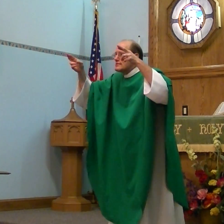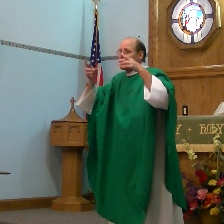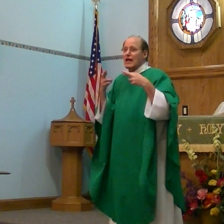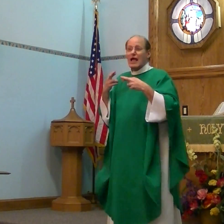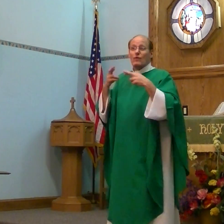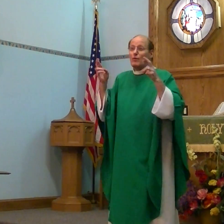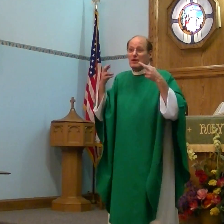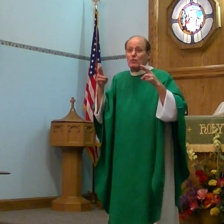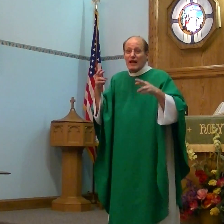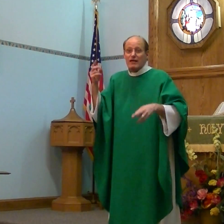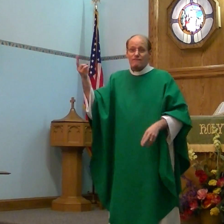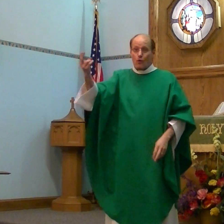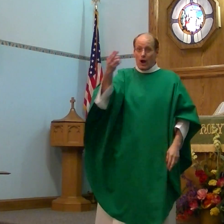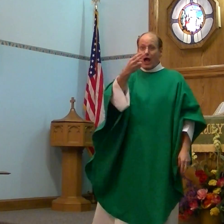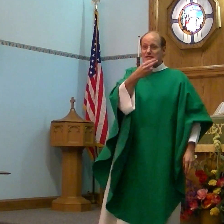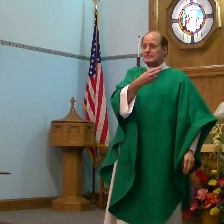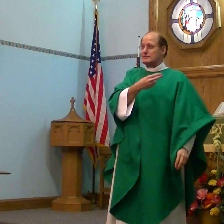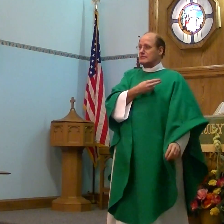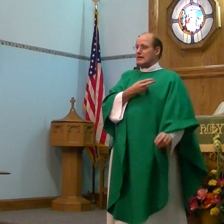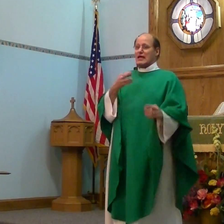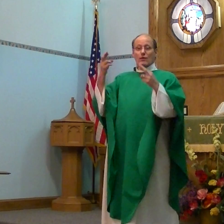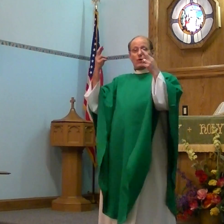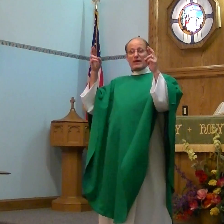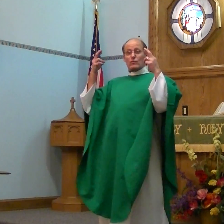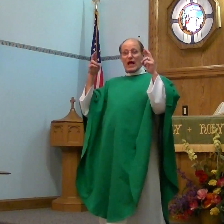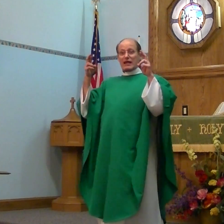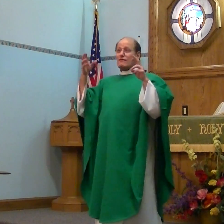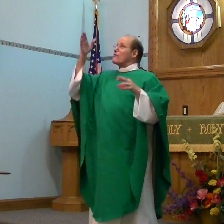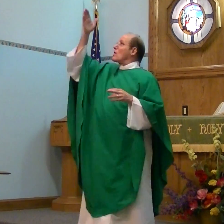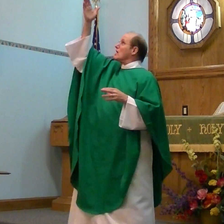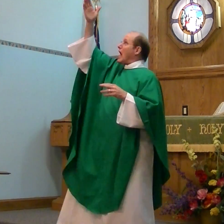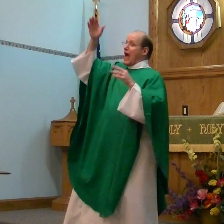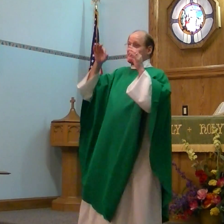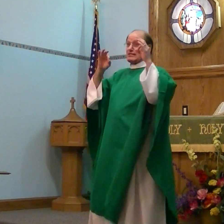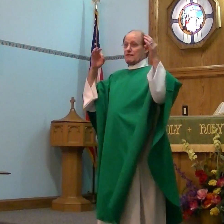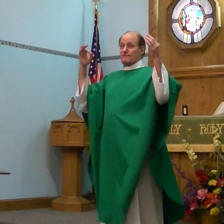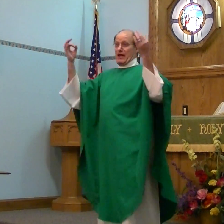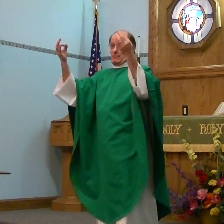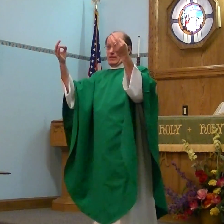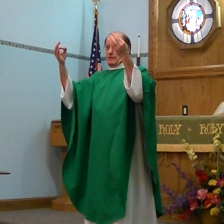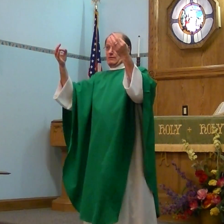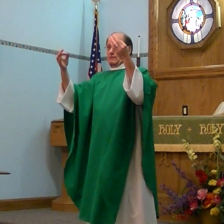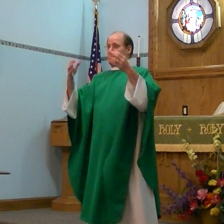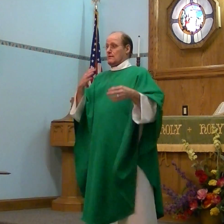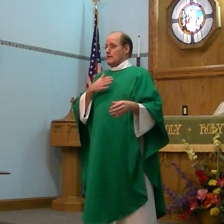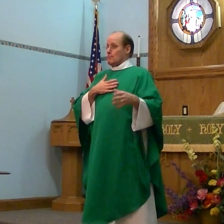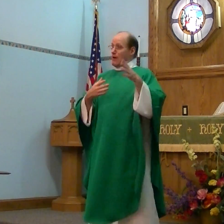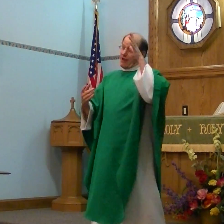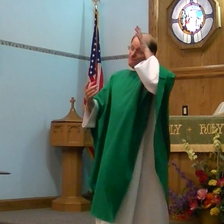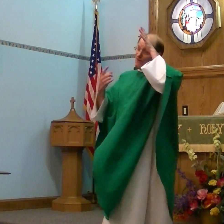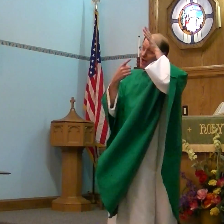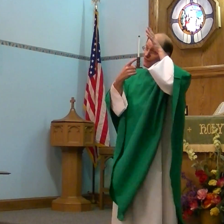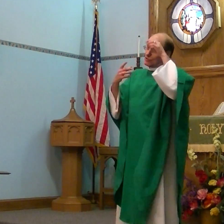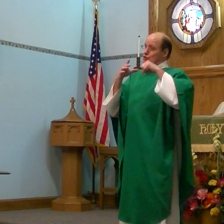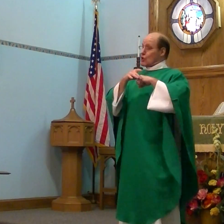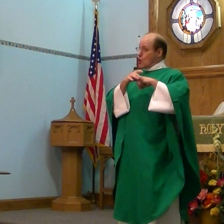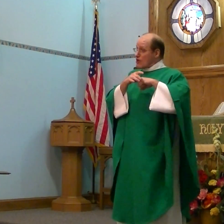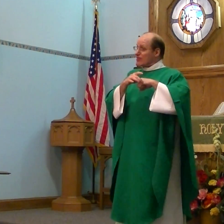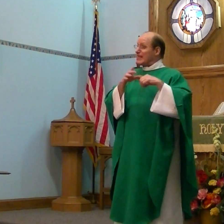will be ready for us. It will be ready for God's family. My father's earthly